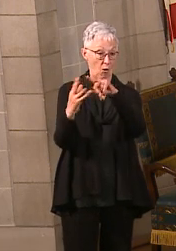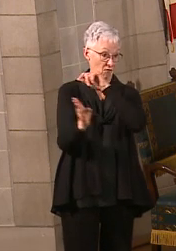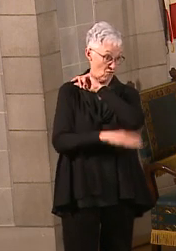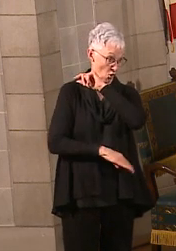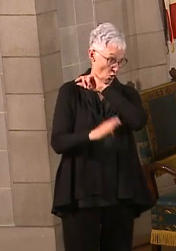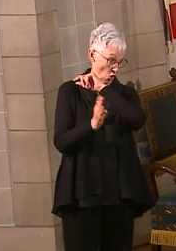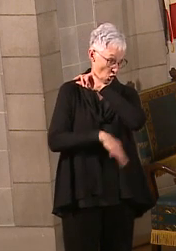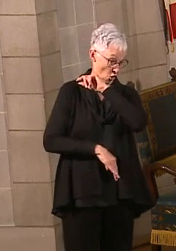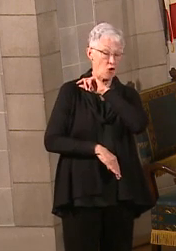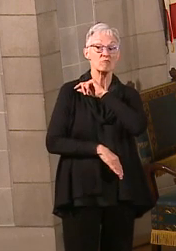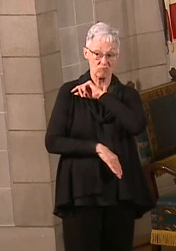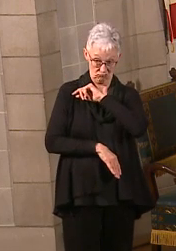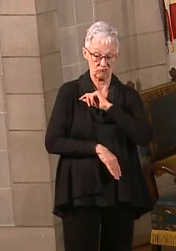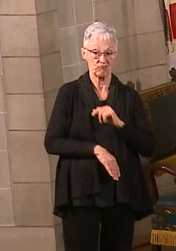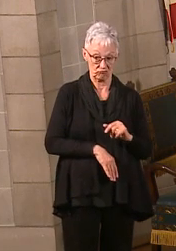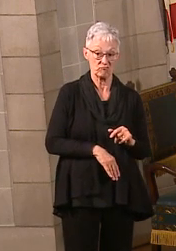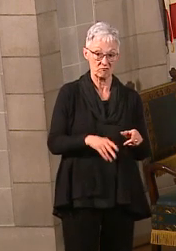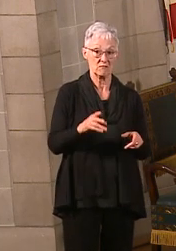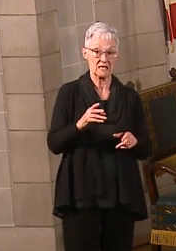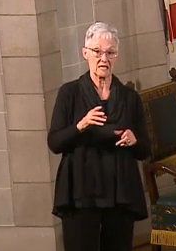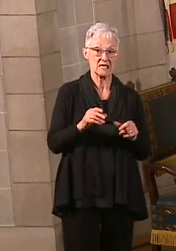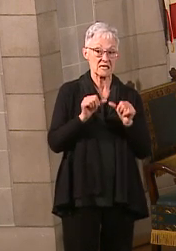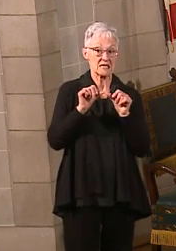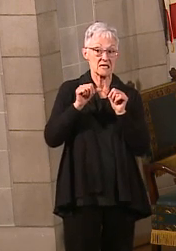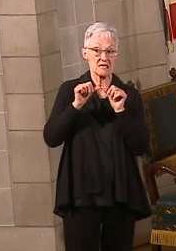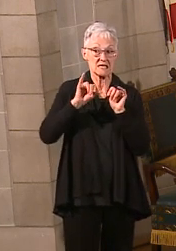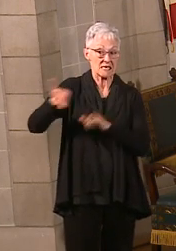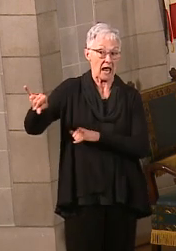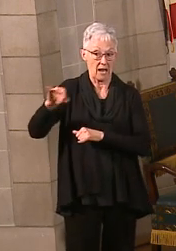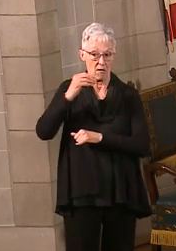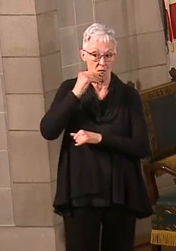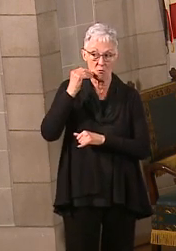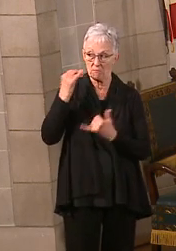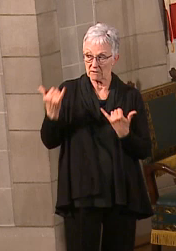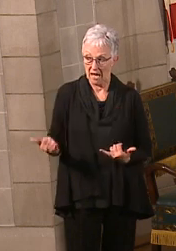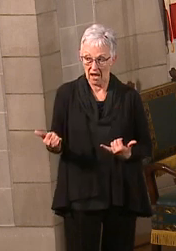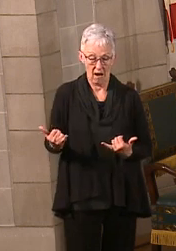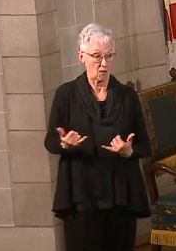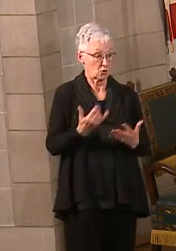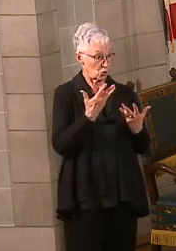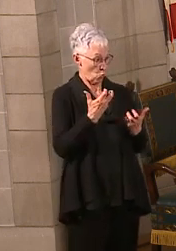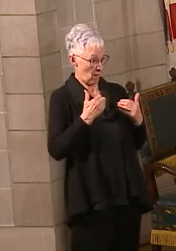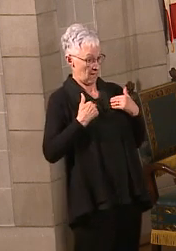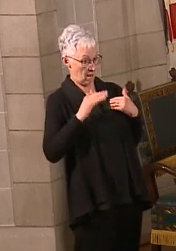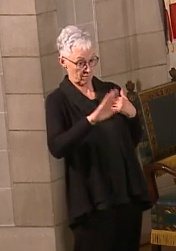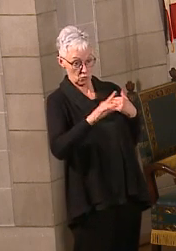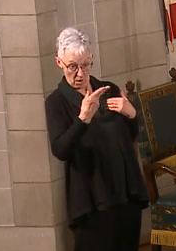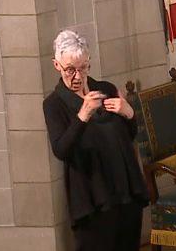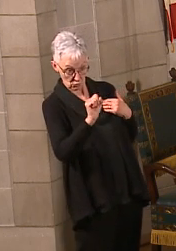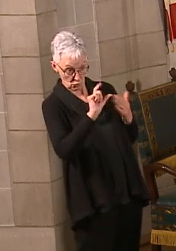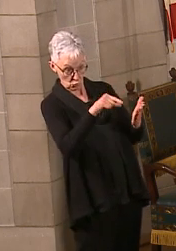have a commencement ceremony in person in August, stay home now. We have a question for John Alban.